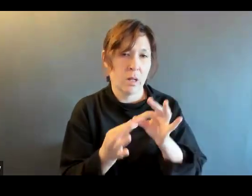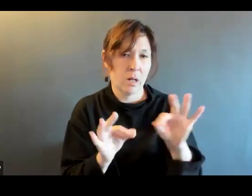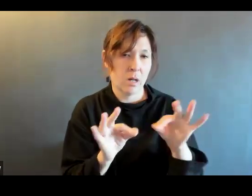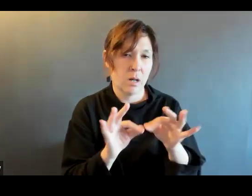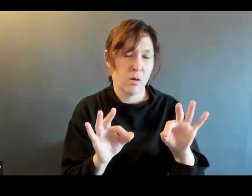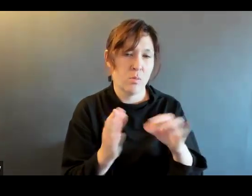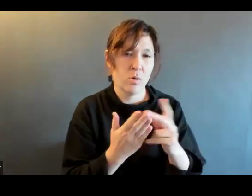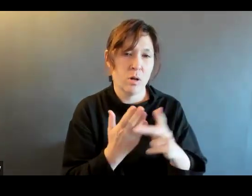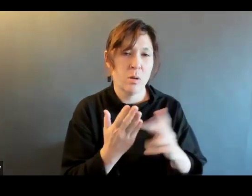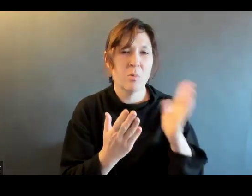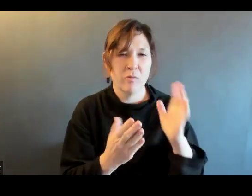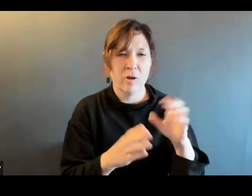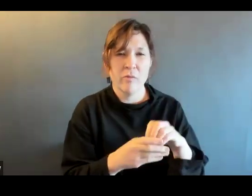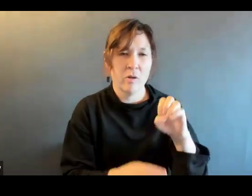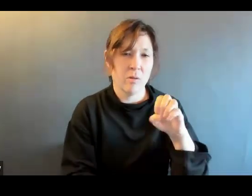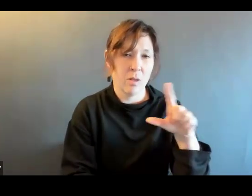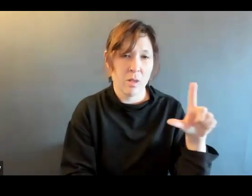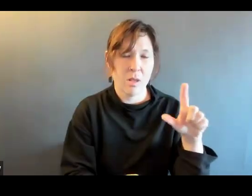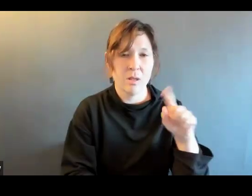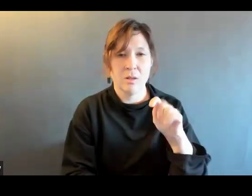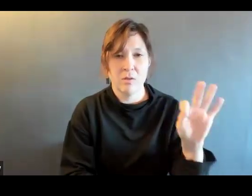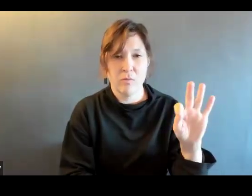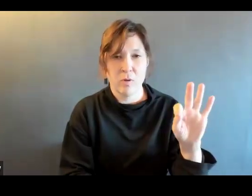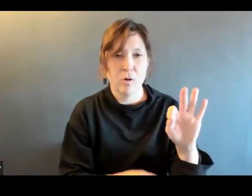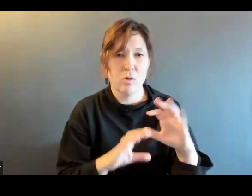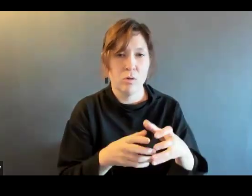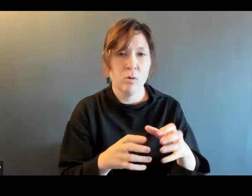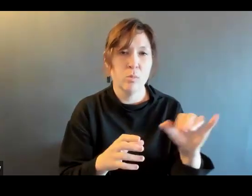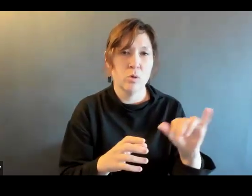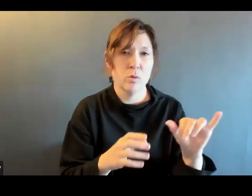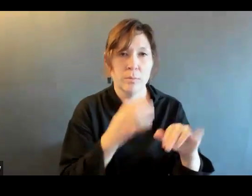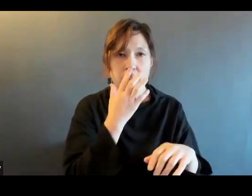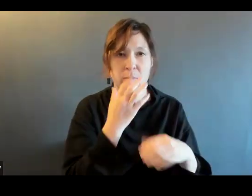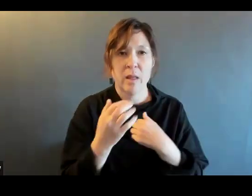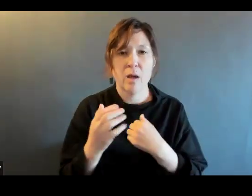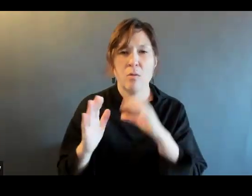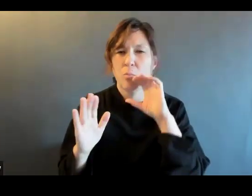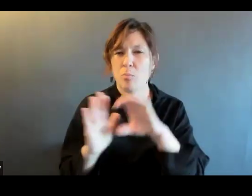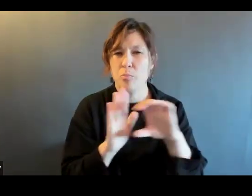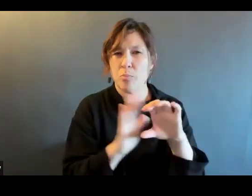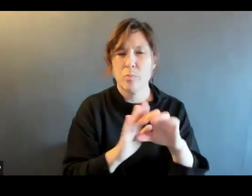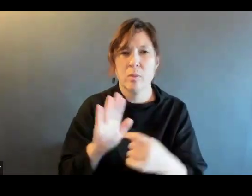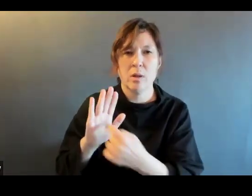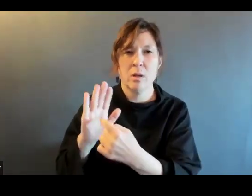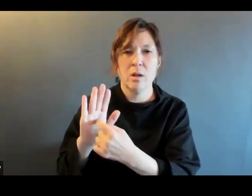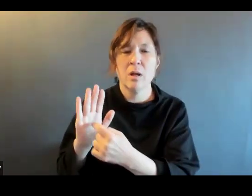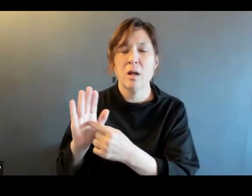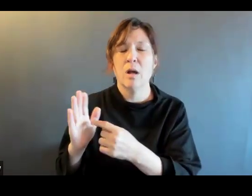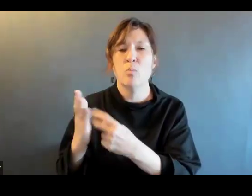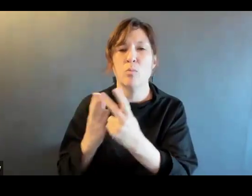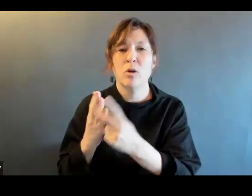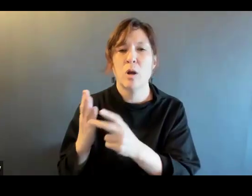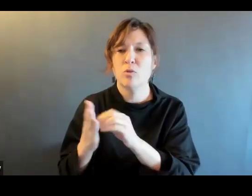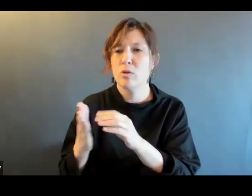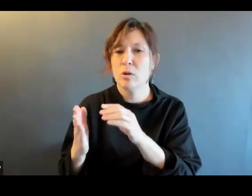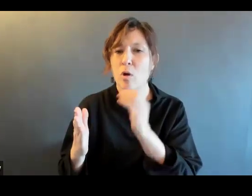ELL task force. You have 2 graphics. One clarifies the different programs for students whose home language is not English. The other